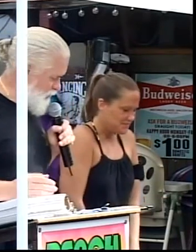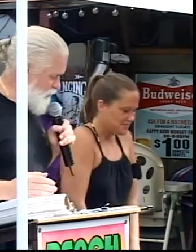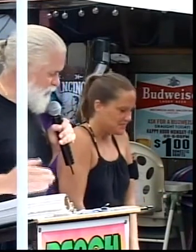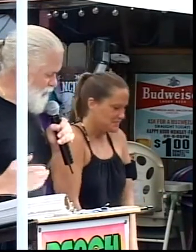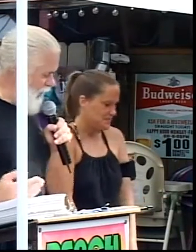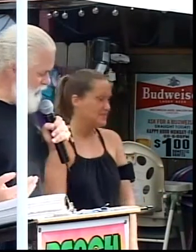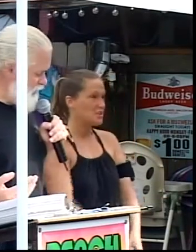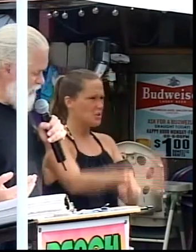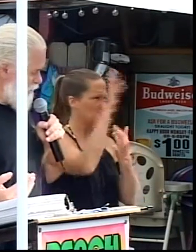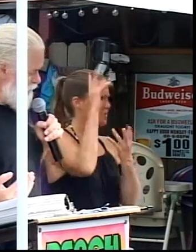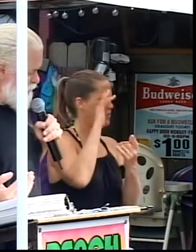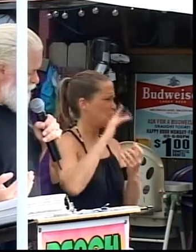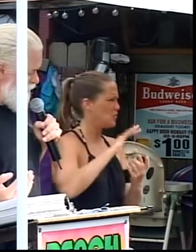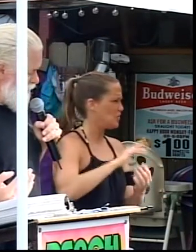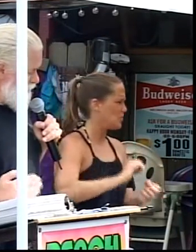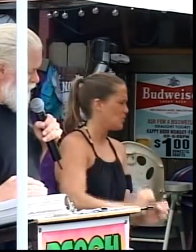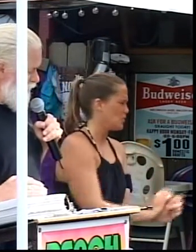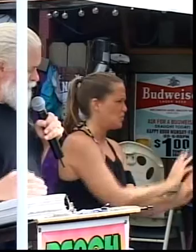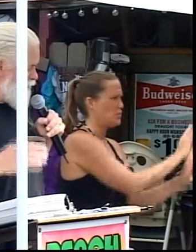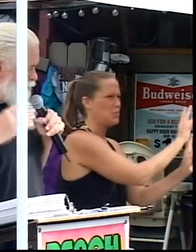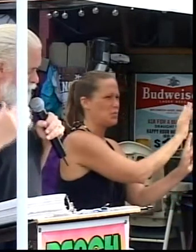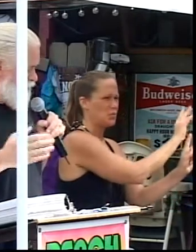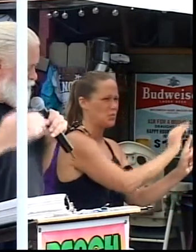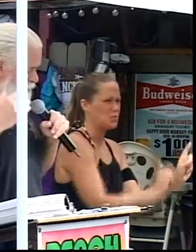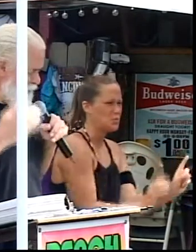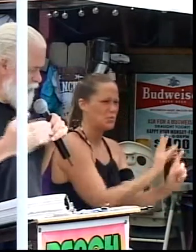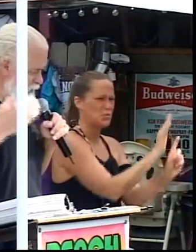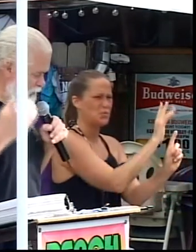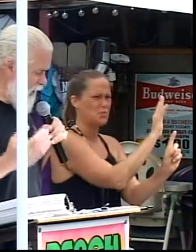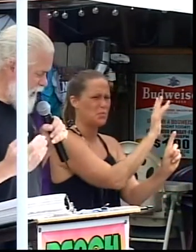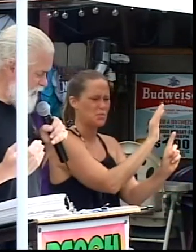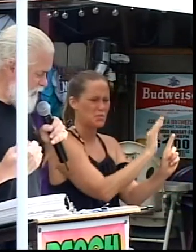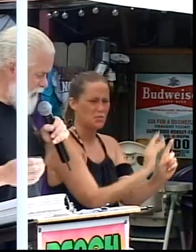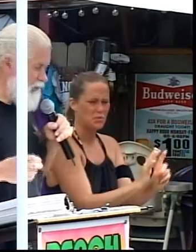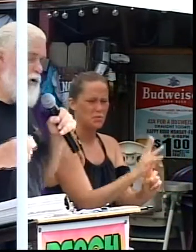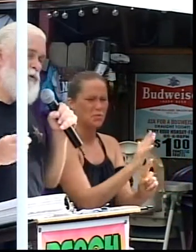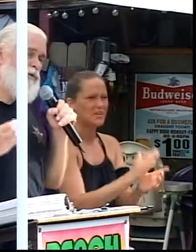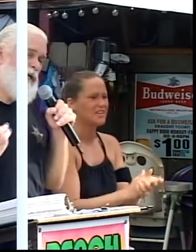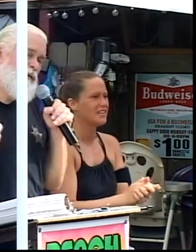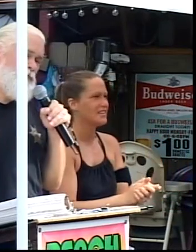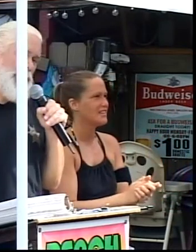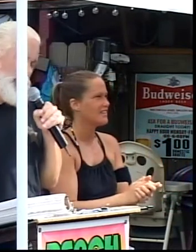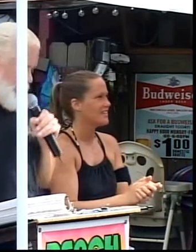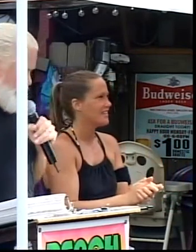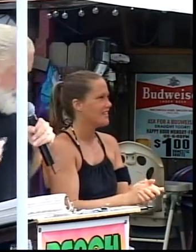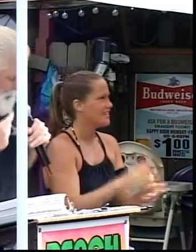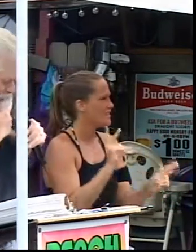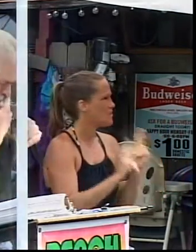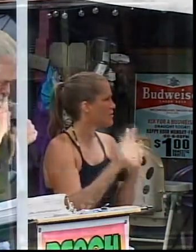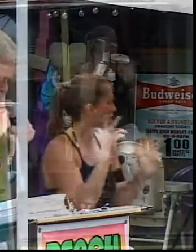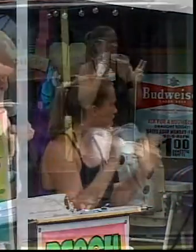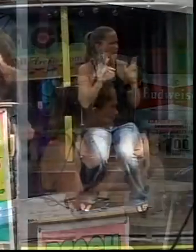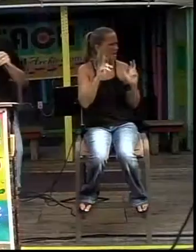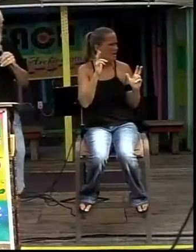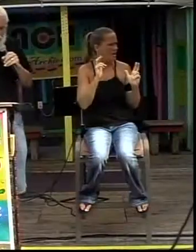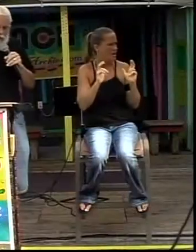many countries were astonished to hear them speaking of the wonderful works of God in their own native language.